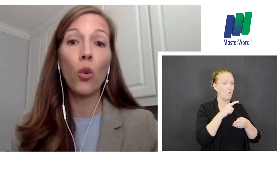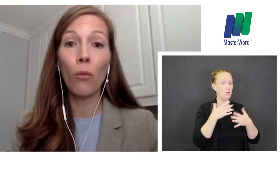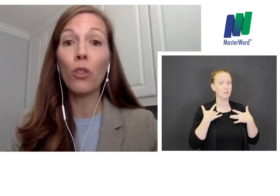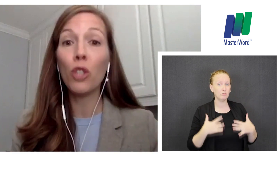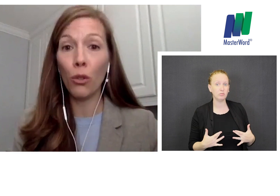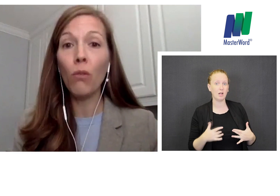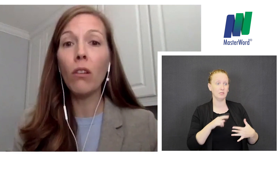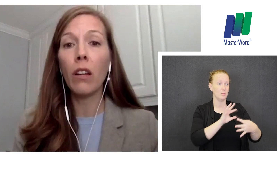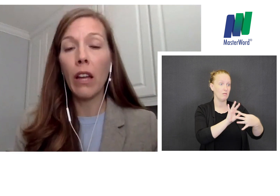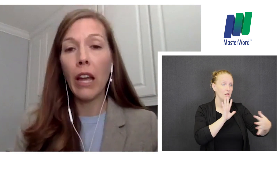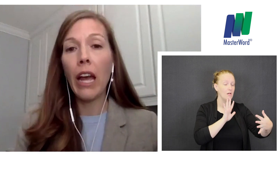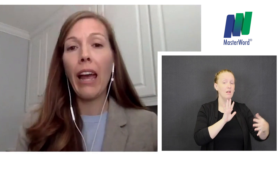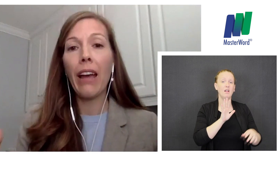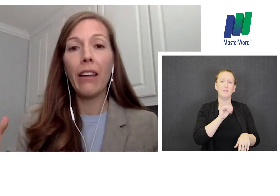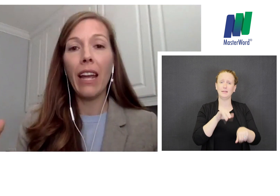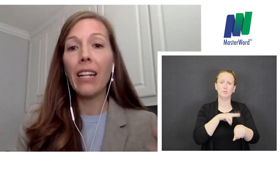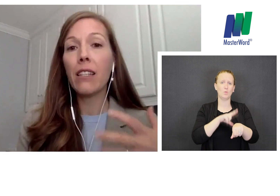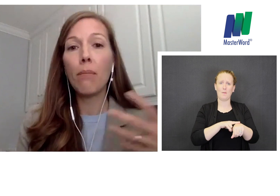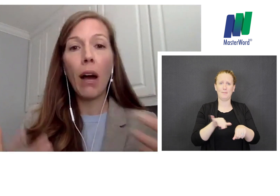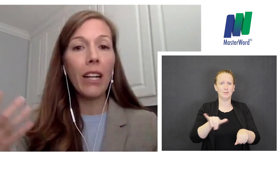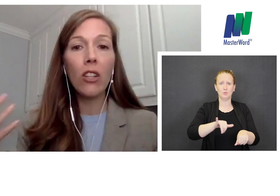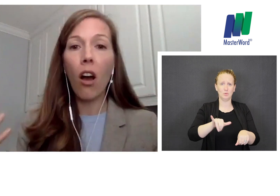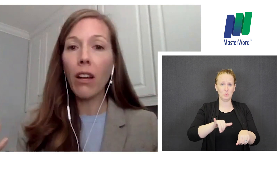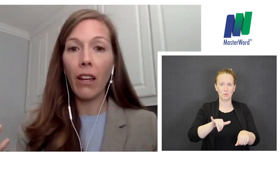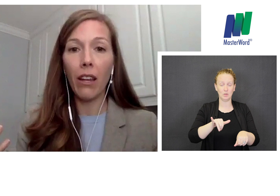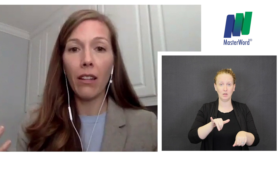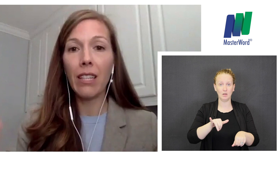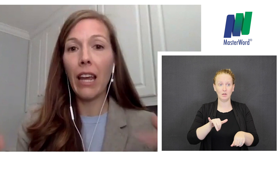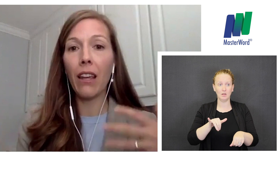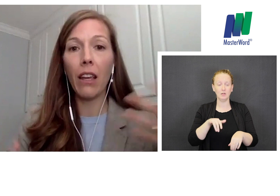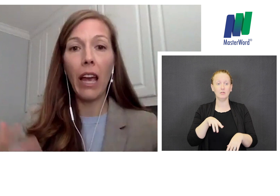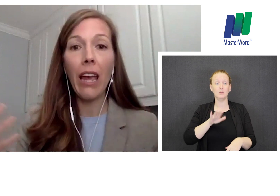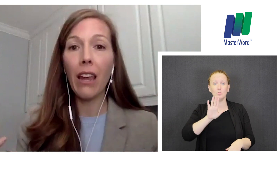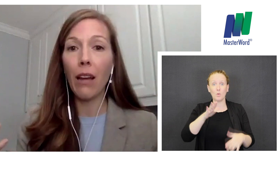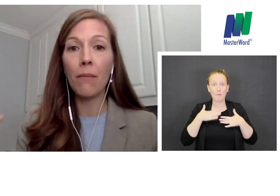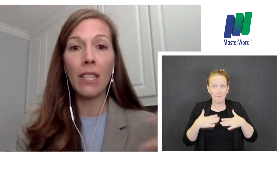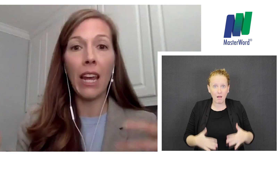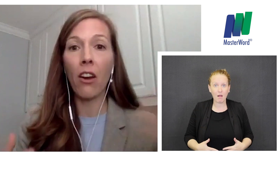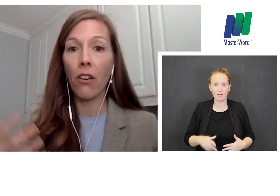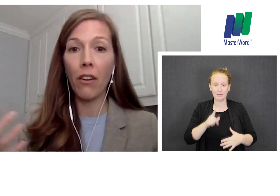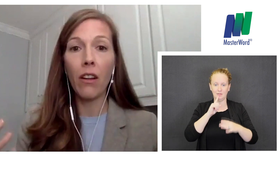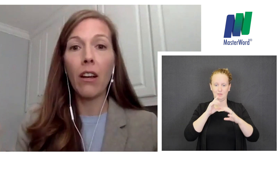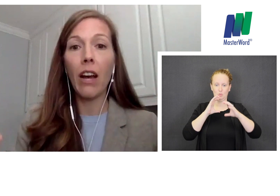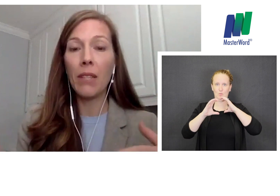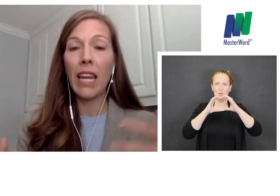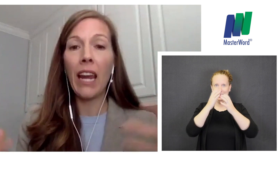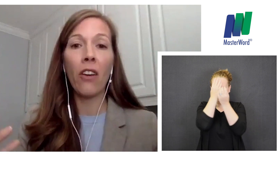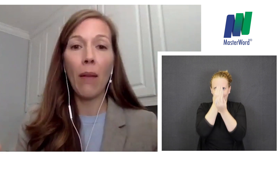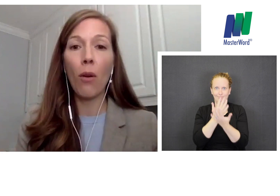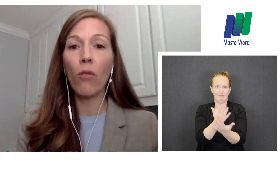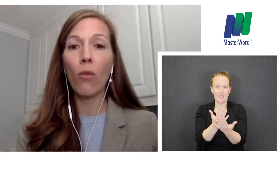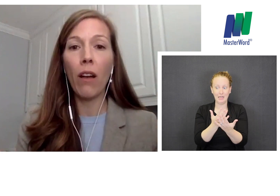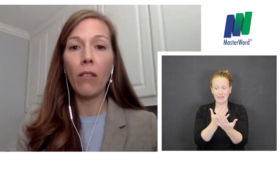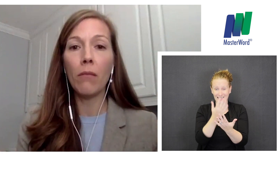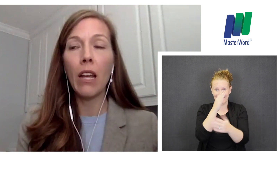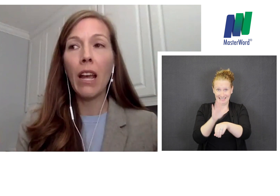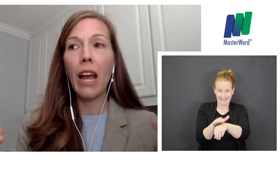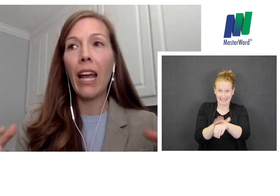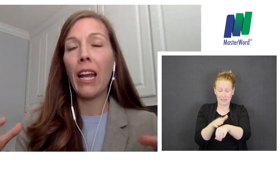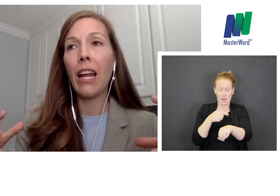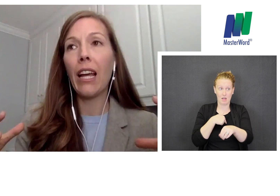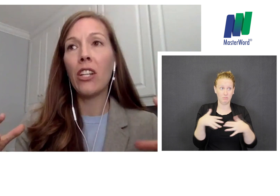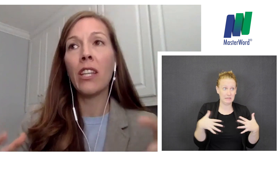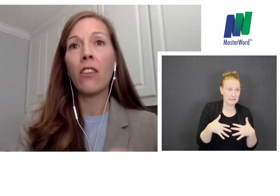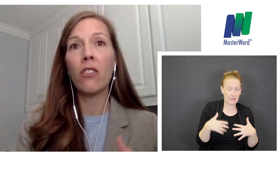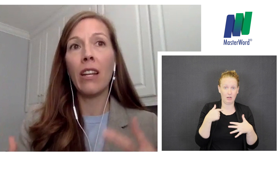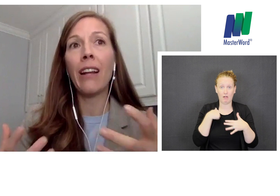really normal too. And it's the body talking, saying, hey, I'm scared, I'm overwhelmed.